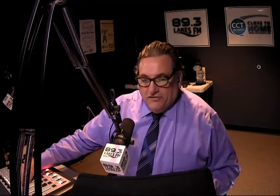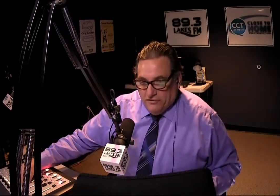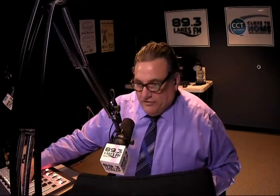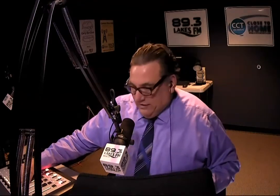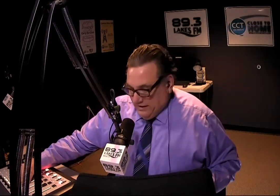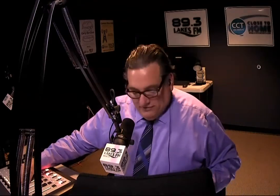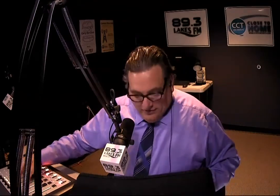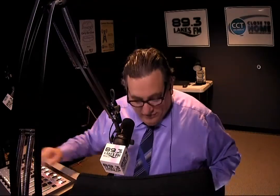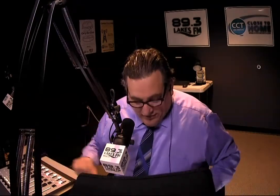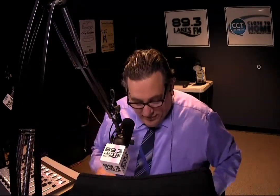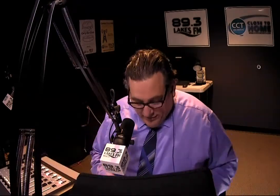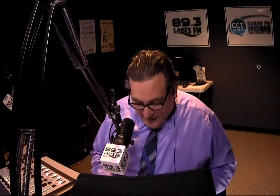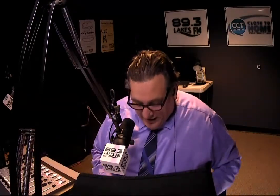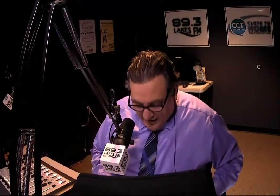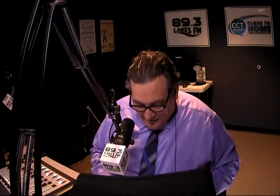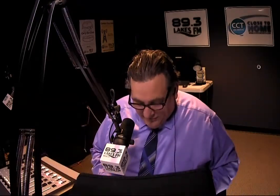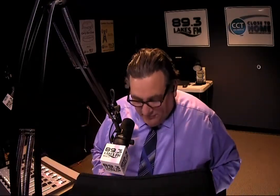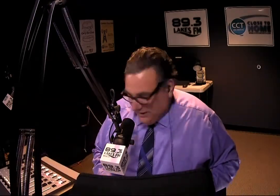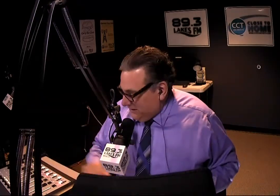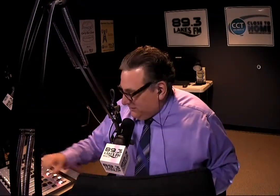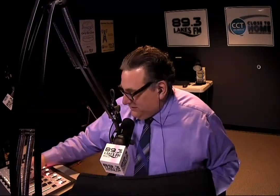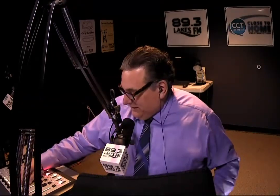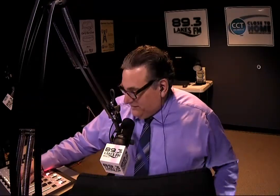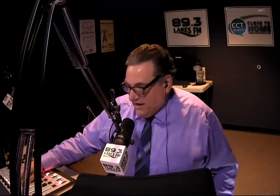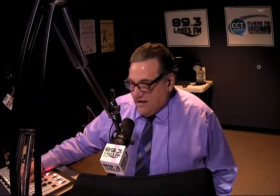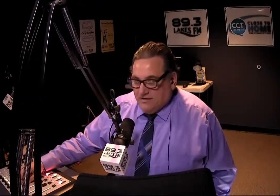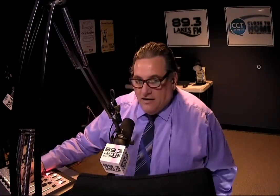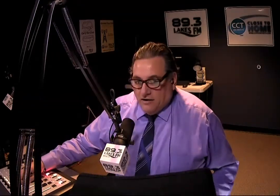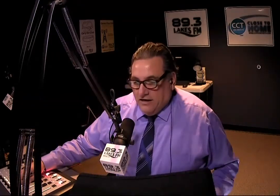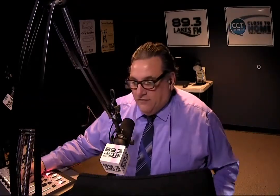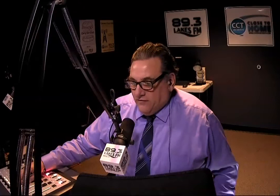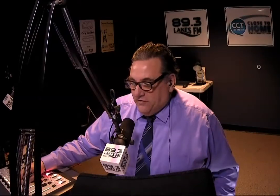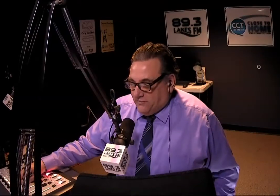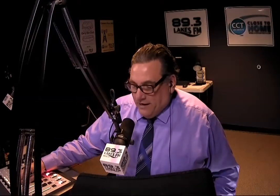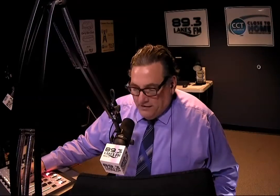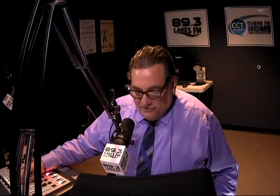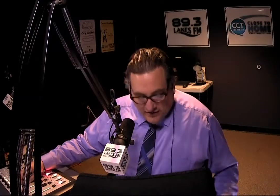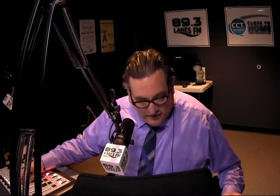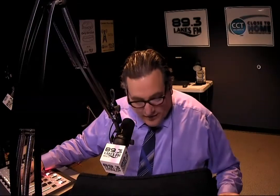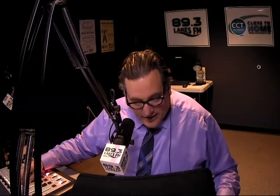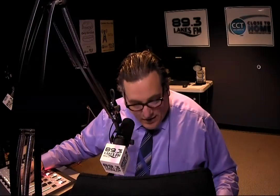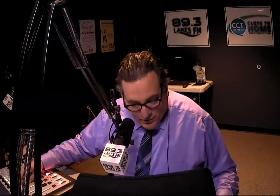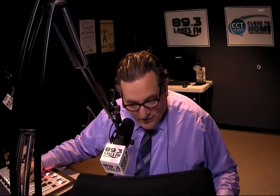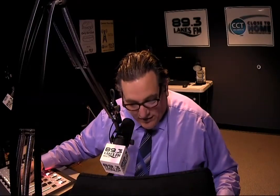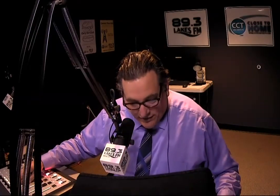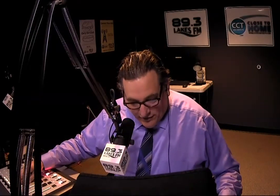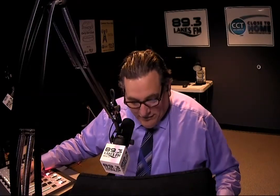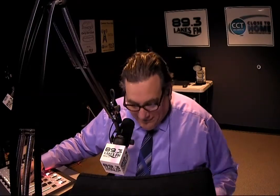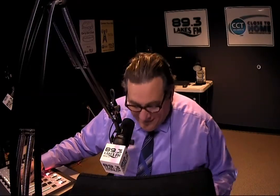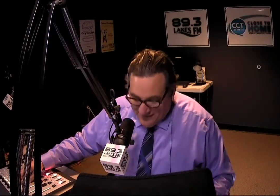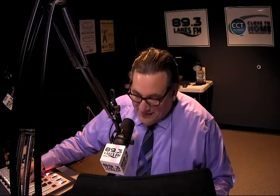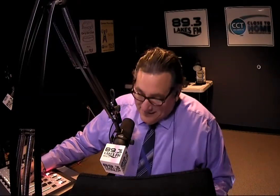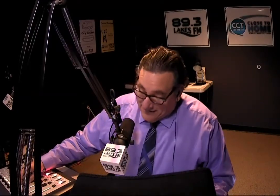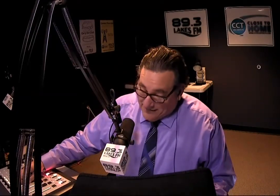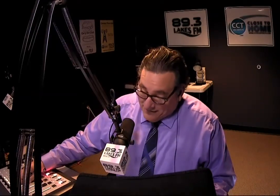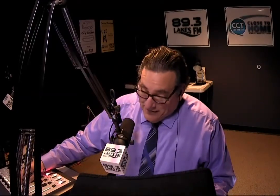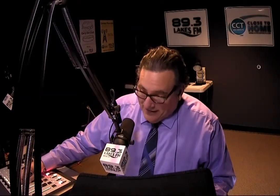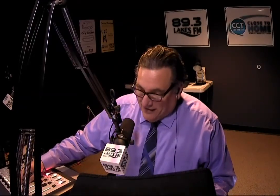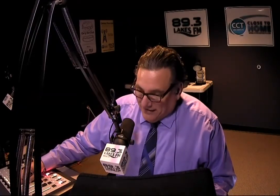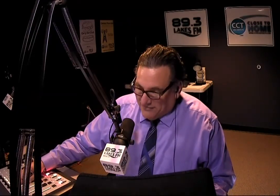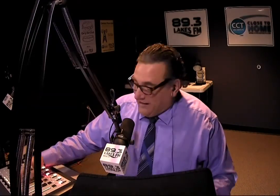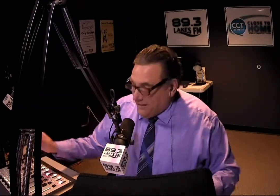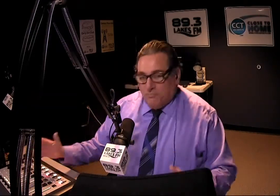Hello, welcome to today's edition of the MegaCast. My name is Dave Scott. Tyler Keefe is behind the scenes right now putting together